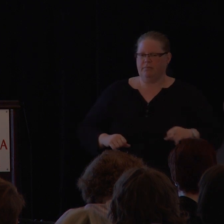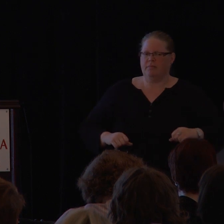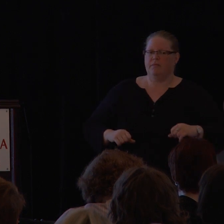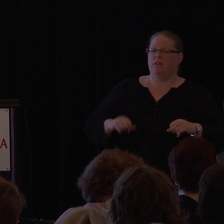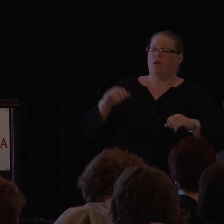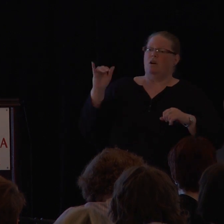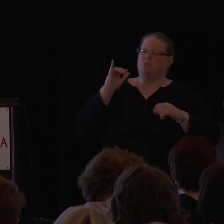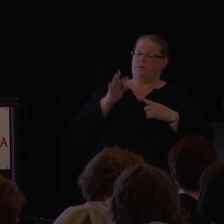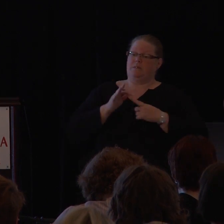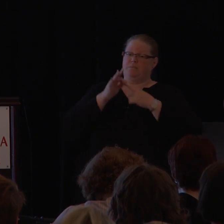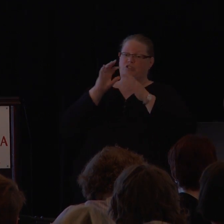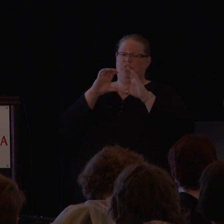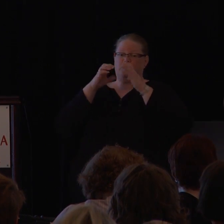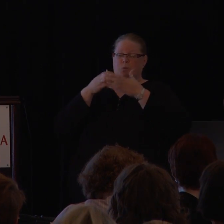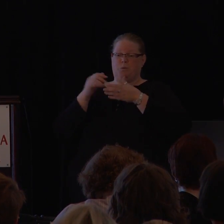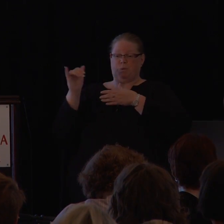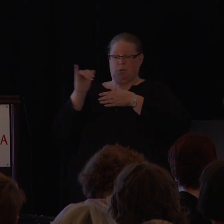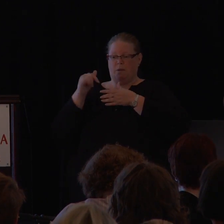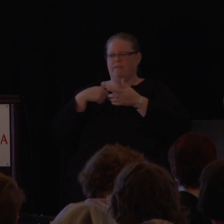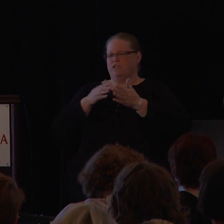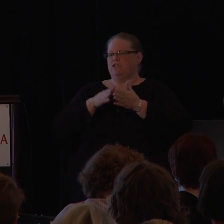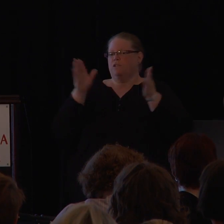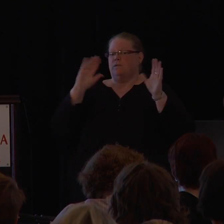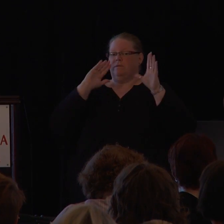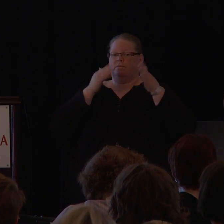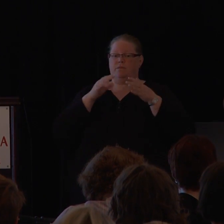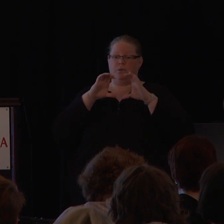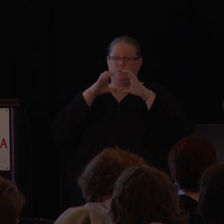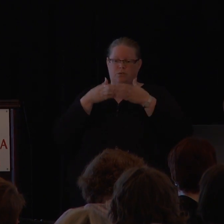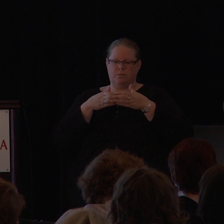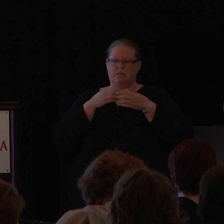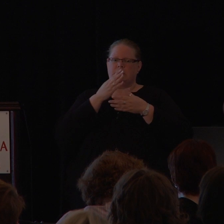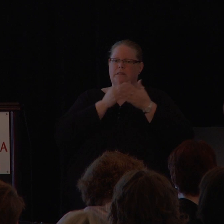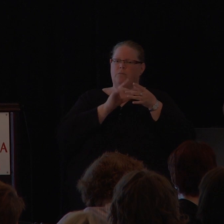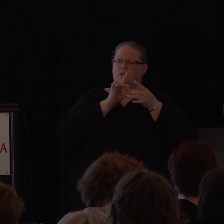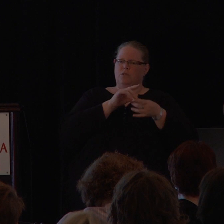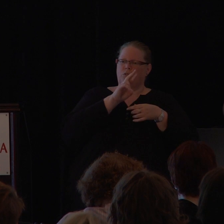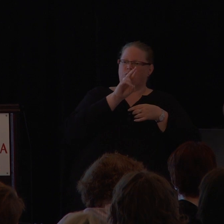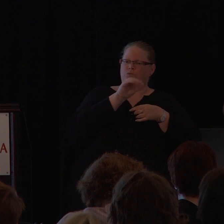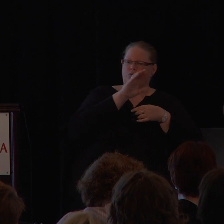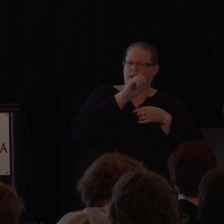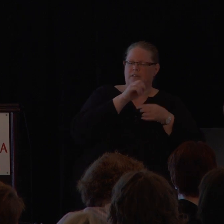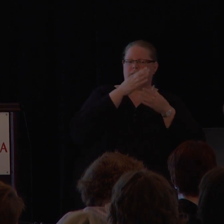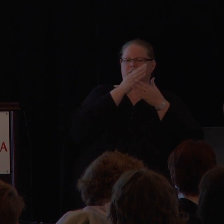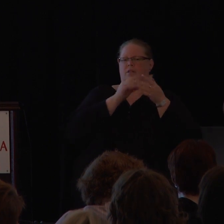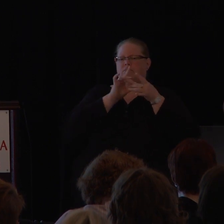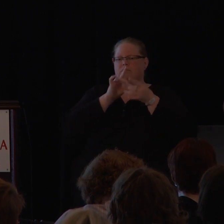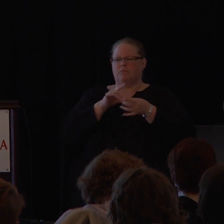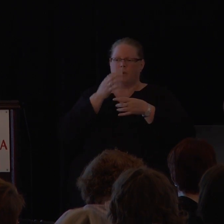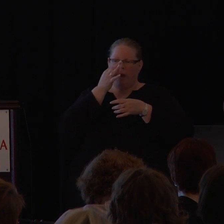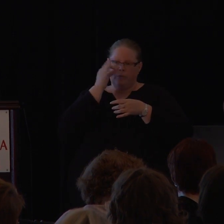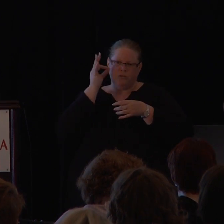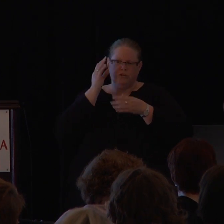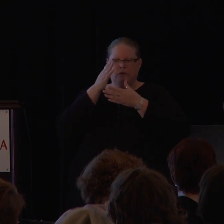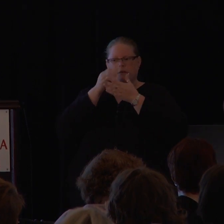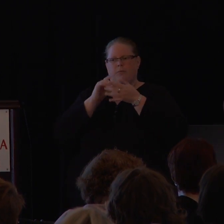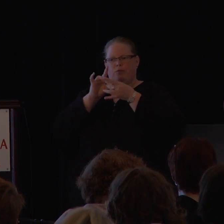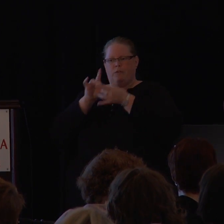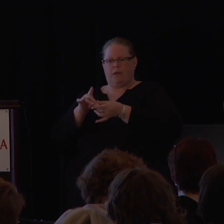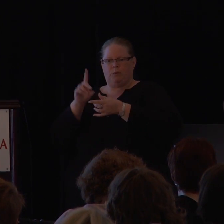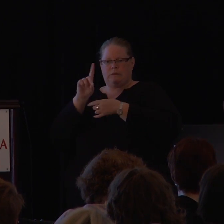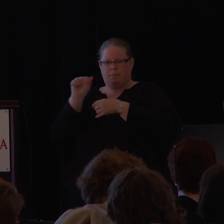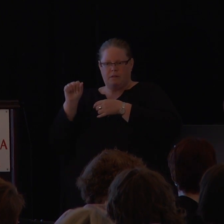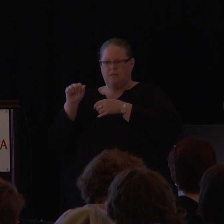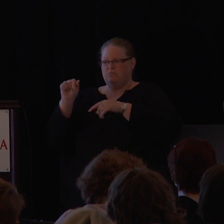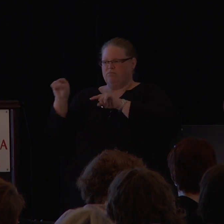groups, we also had, in addition to general focus groups, race focus groups, Aboriginal, disabled, and so on. And not surprisingly,